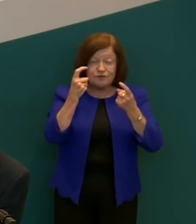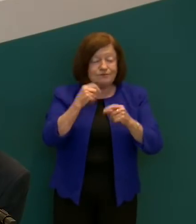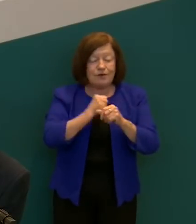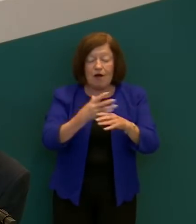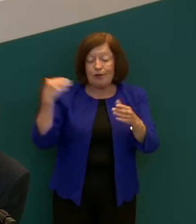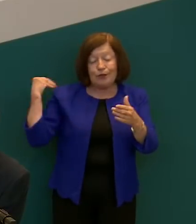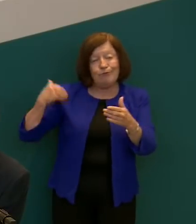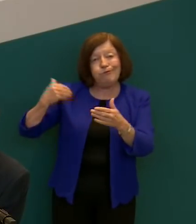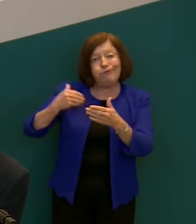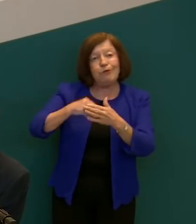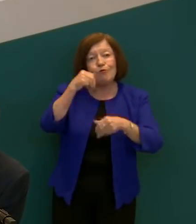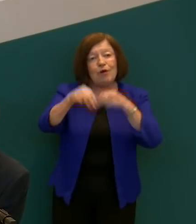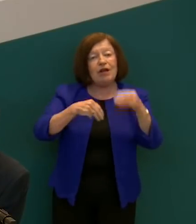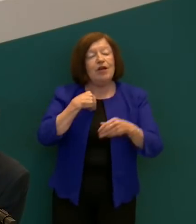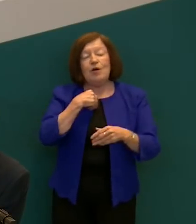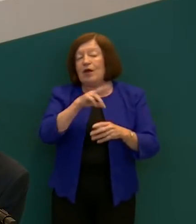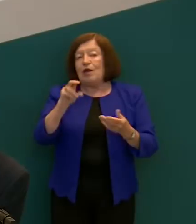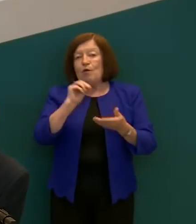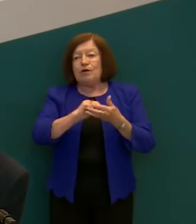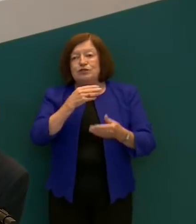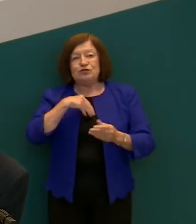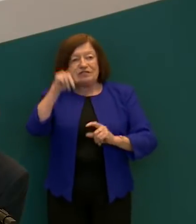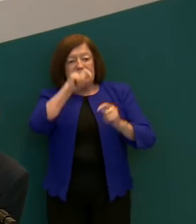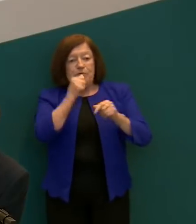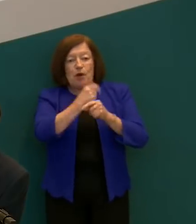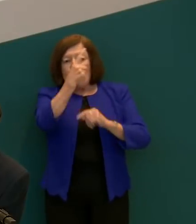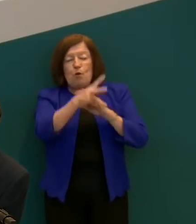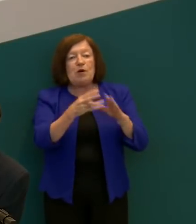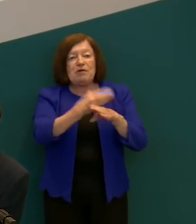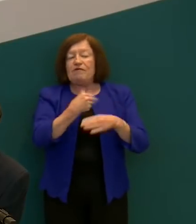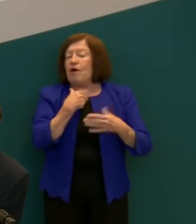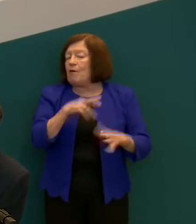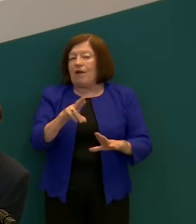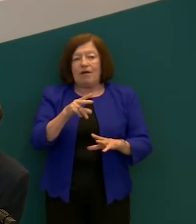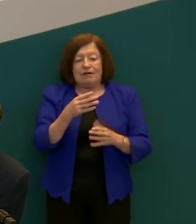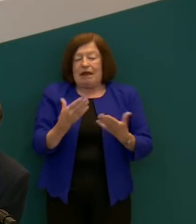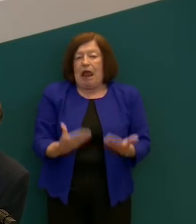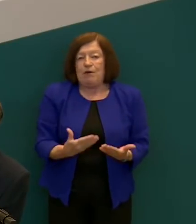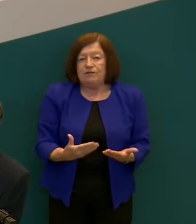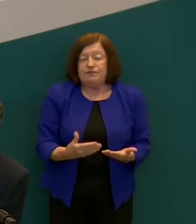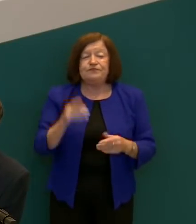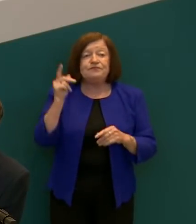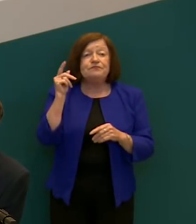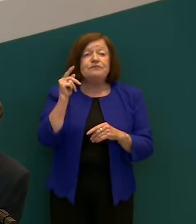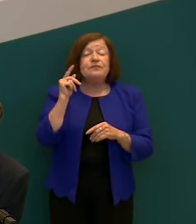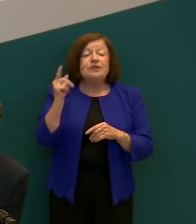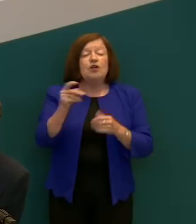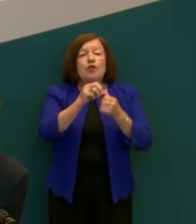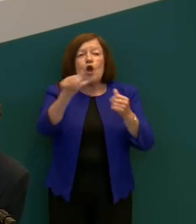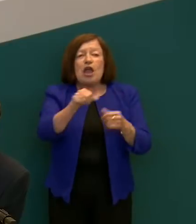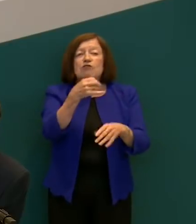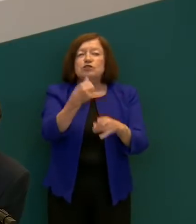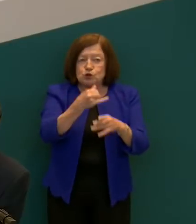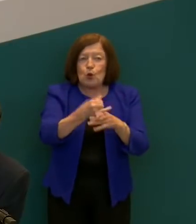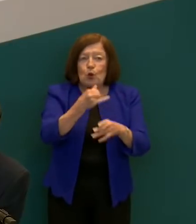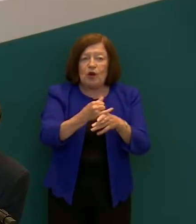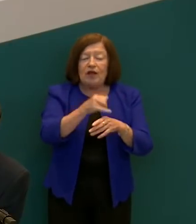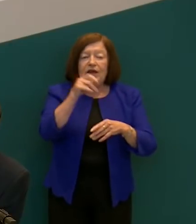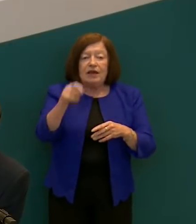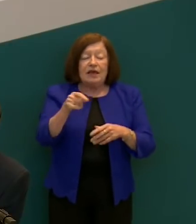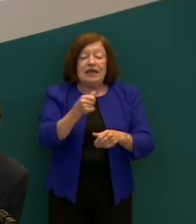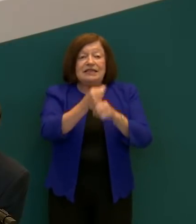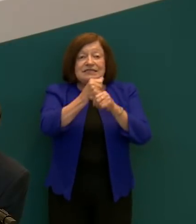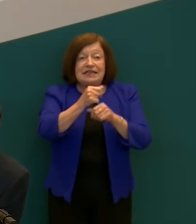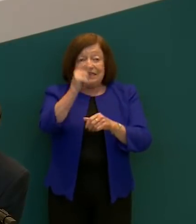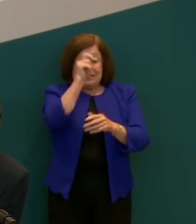this process, we haven't speculated a week or 2 weeks in advance, and I'm not going to do that tonight. Okay, and in the other area of schools, the Taoiseach Leo Varadkar has